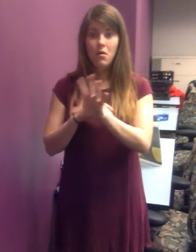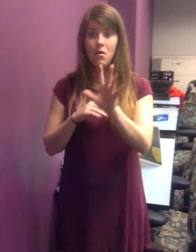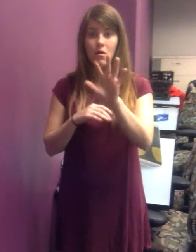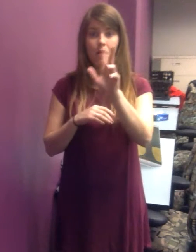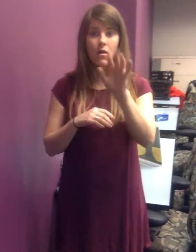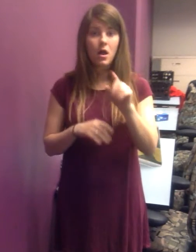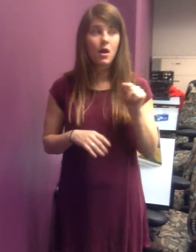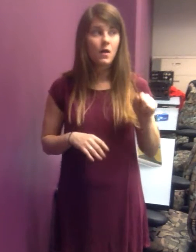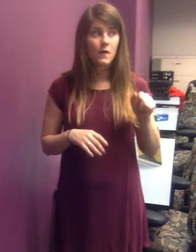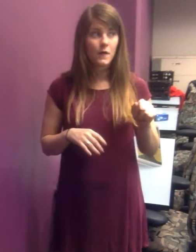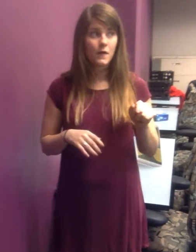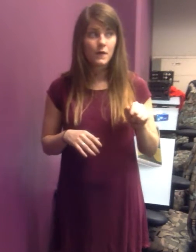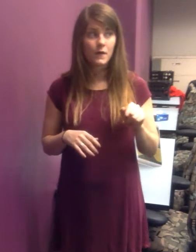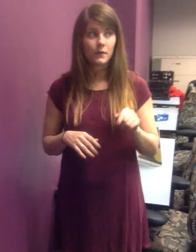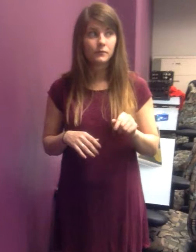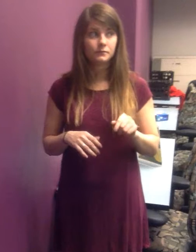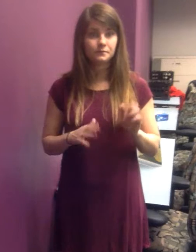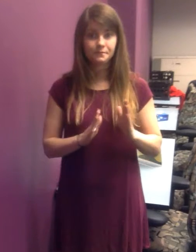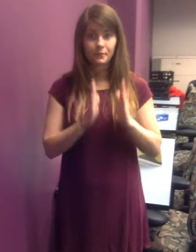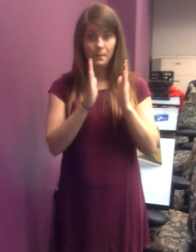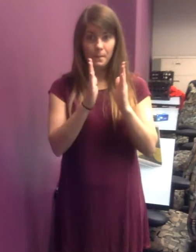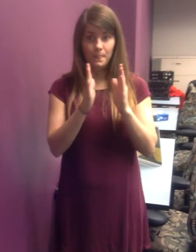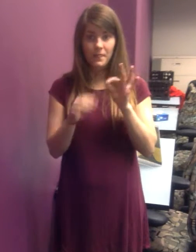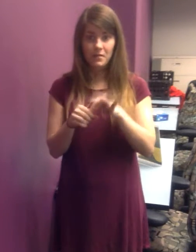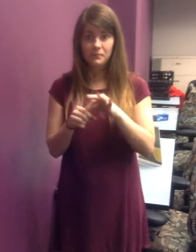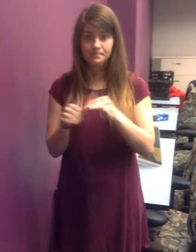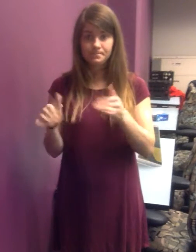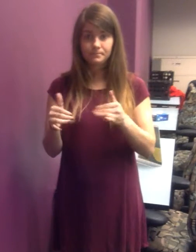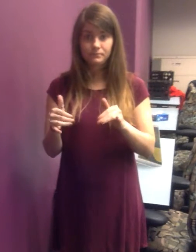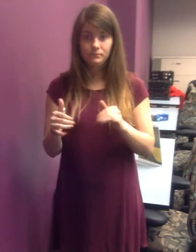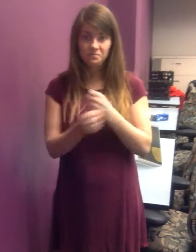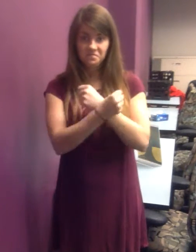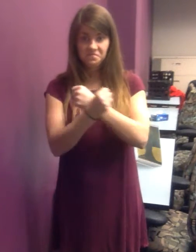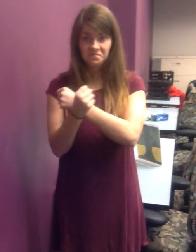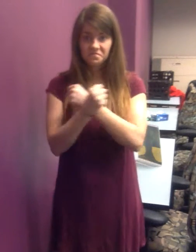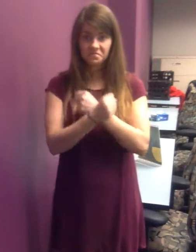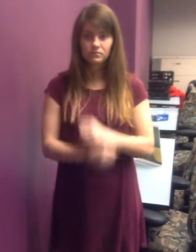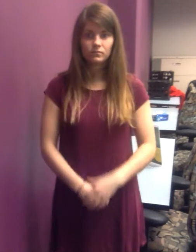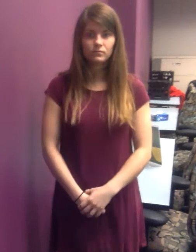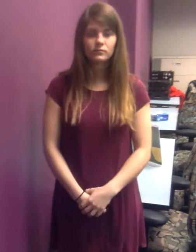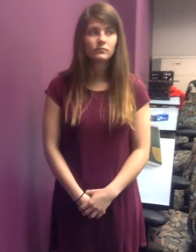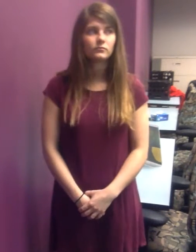tent gathering in Spartanburg County. Lots of Republicans underneath a great big tent. Comes a question to